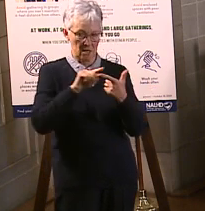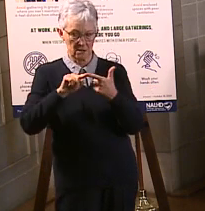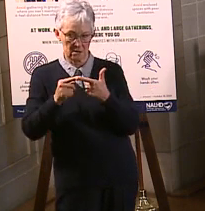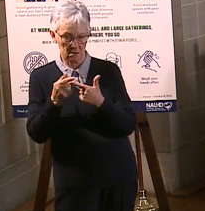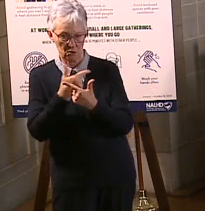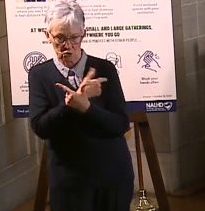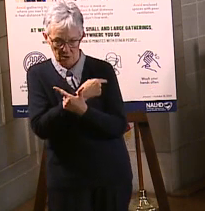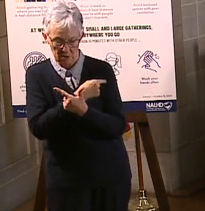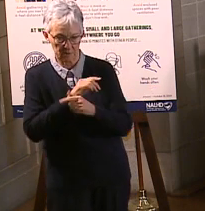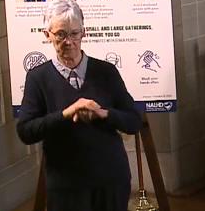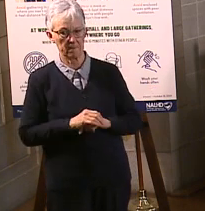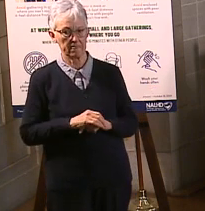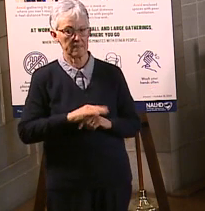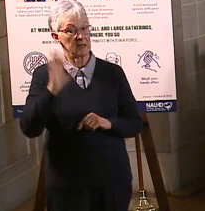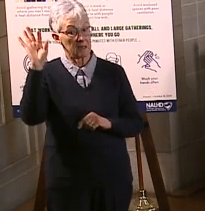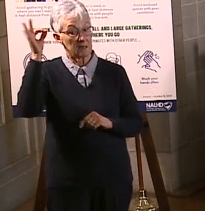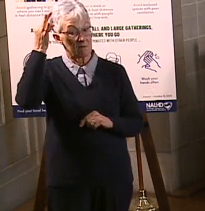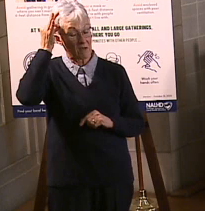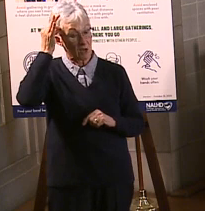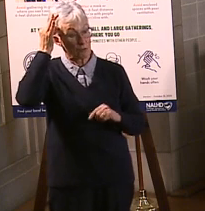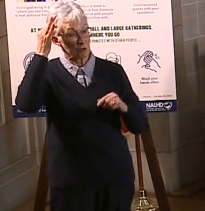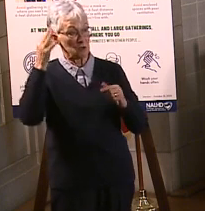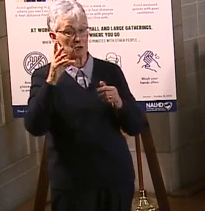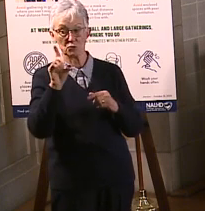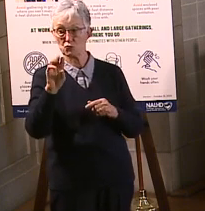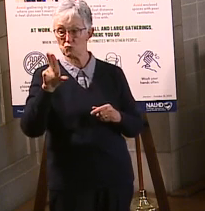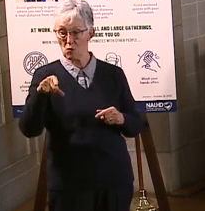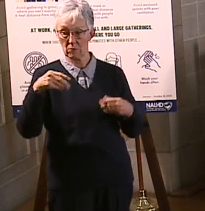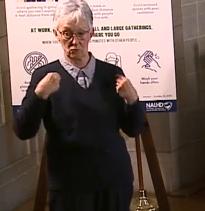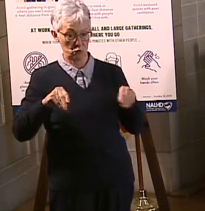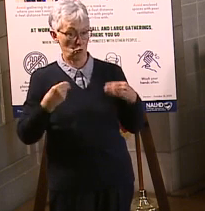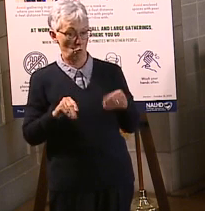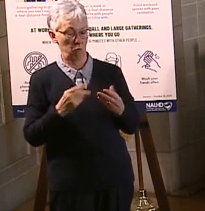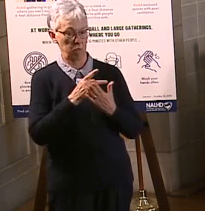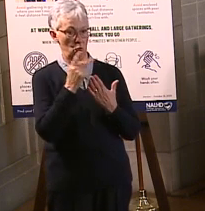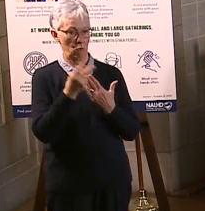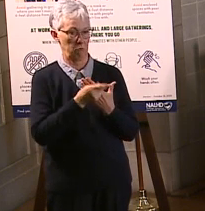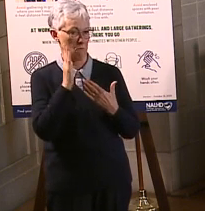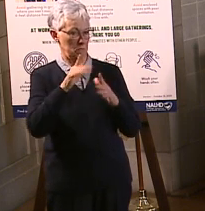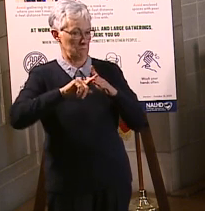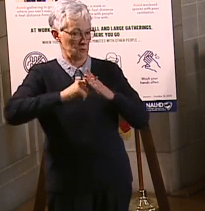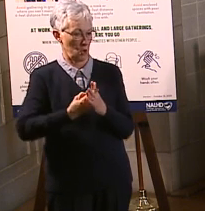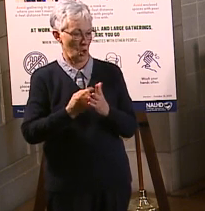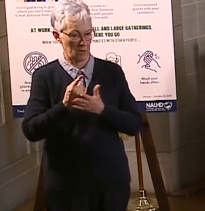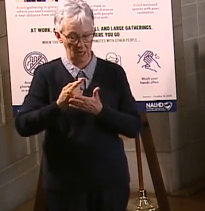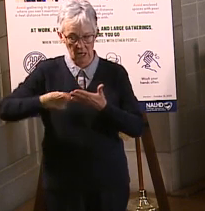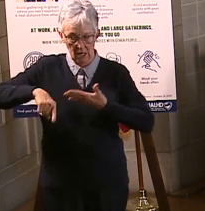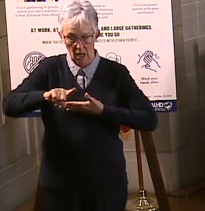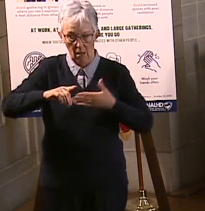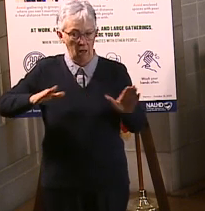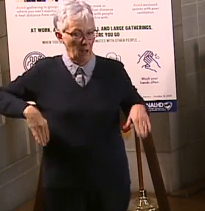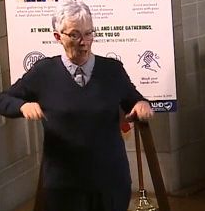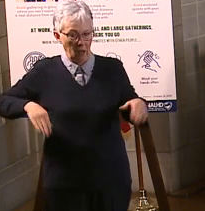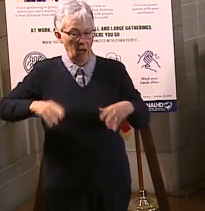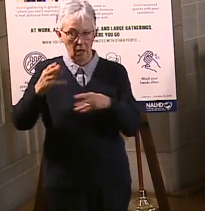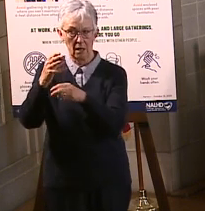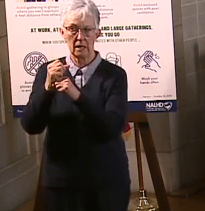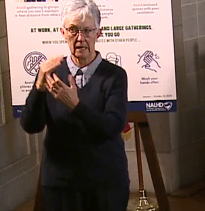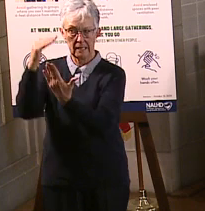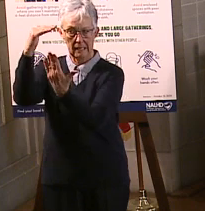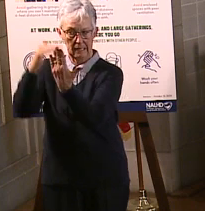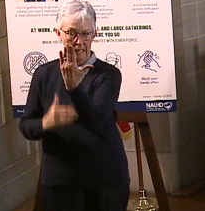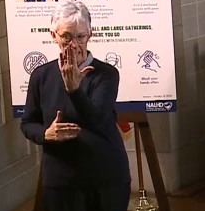retail pharmacy program is set to start in Nebraska next week. We have not received a list from our federal partners as of yet, but